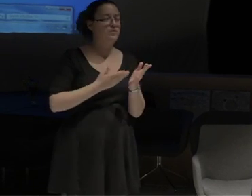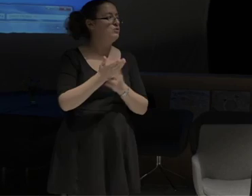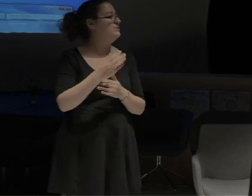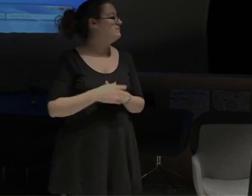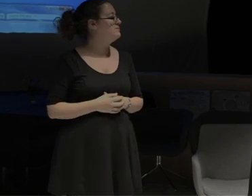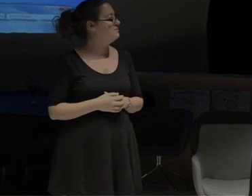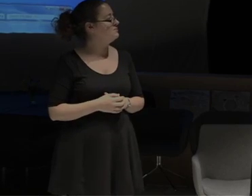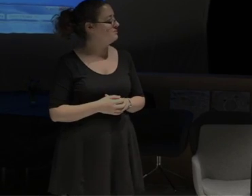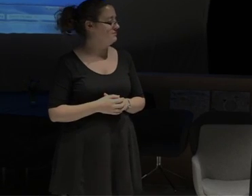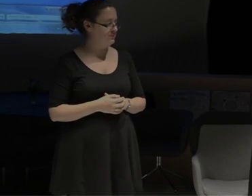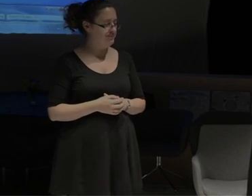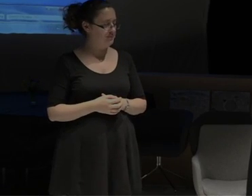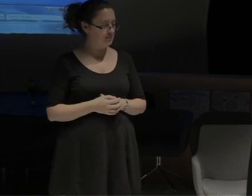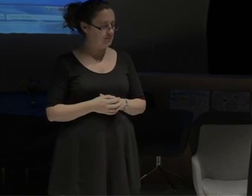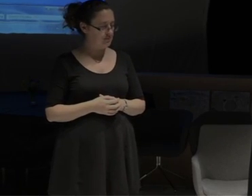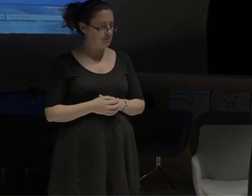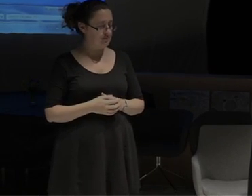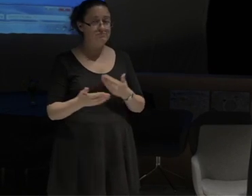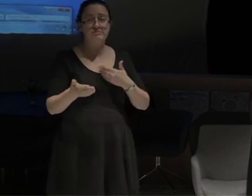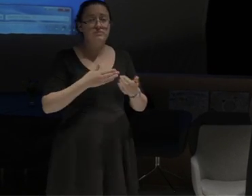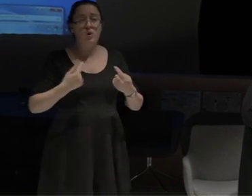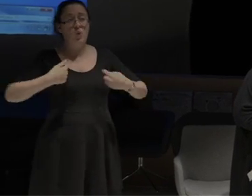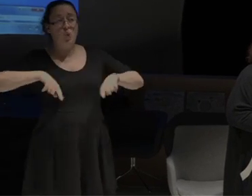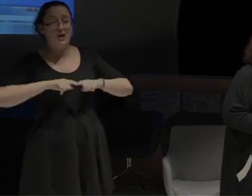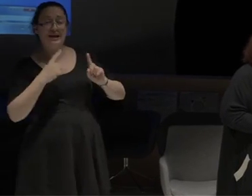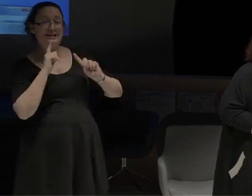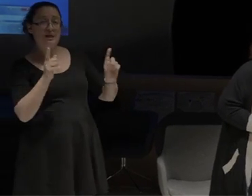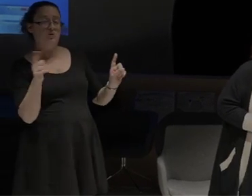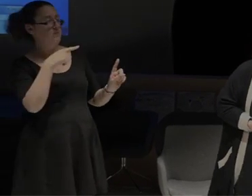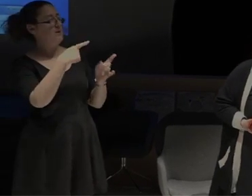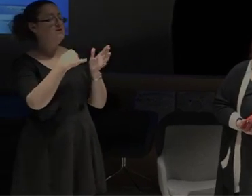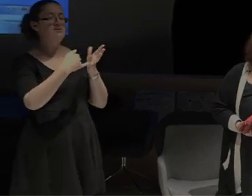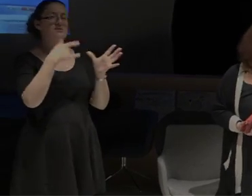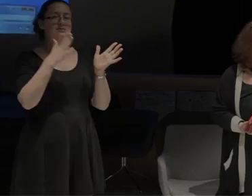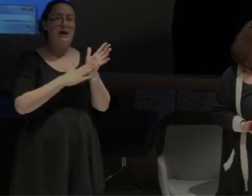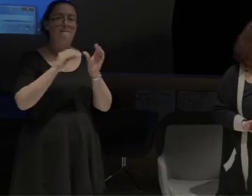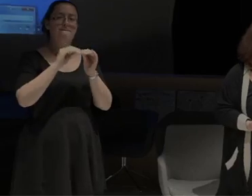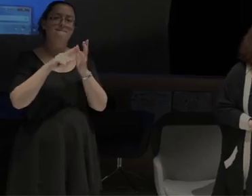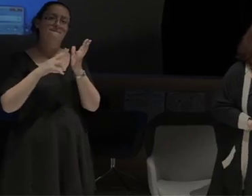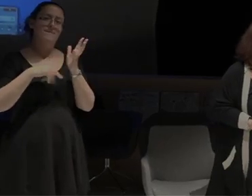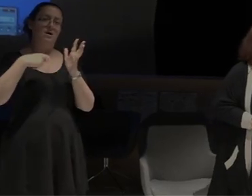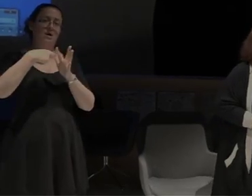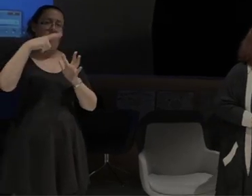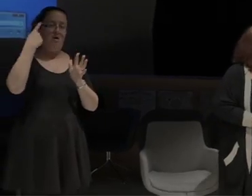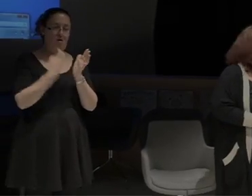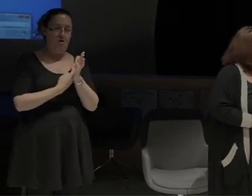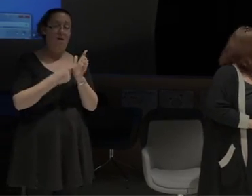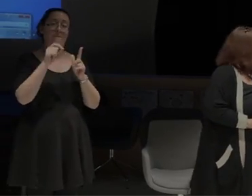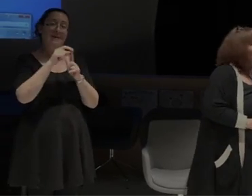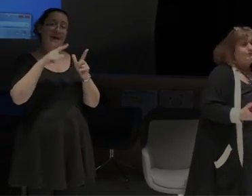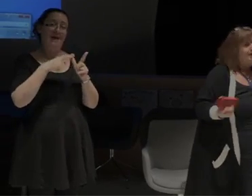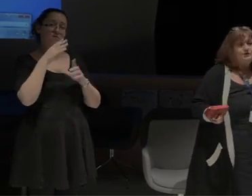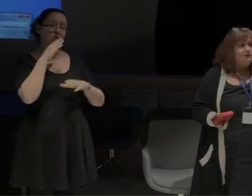through this. And it doesn't matter what we've said, she has said, this is Sam Bunker, and she's Mark's PA, and she has said, yeah,